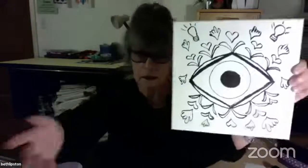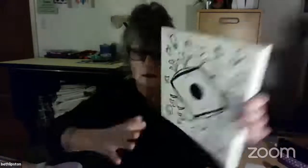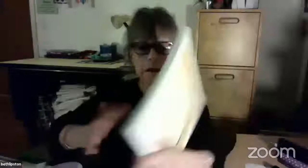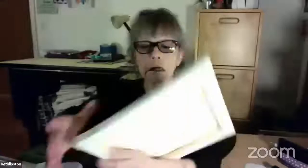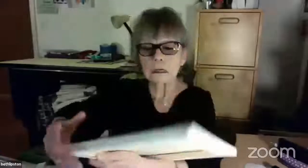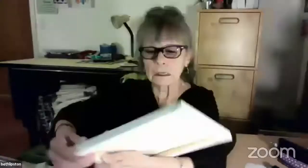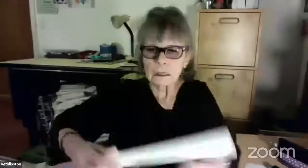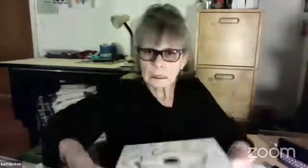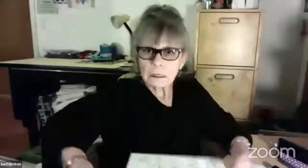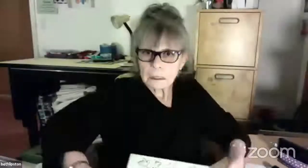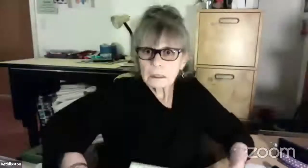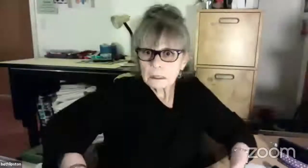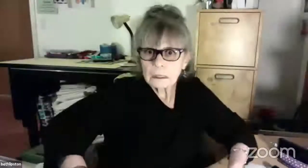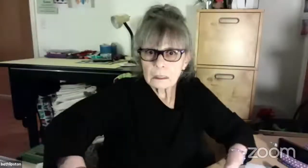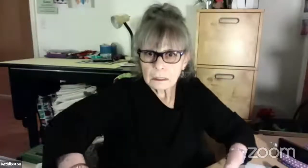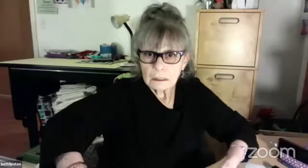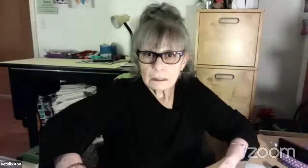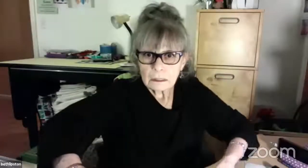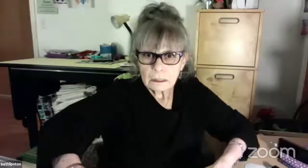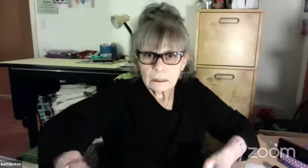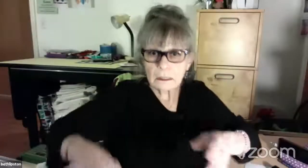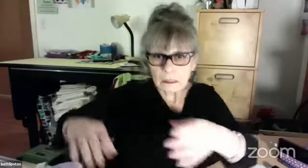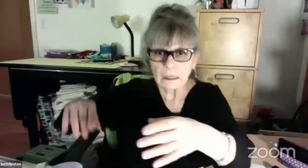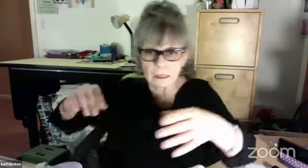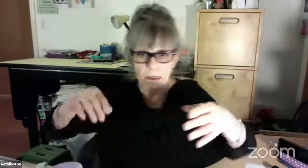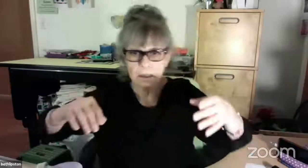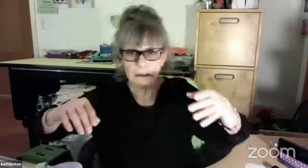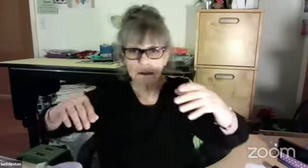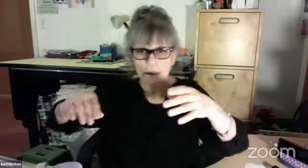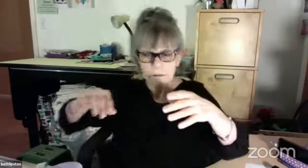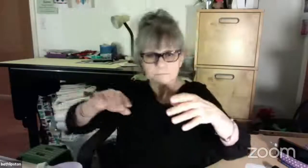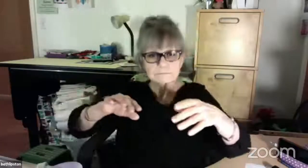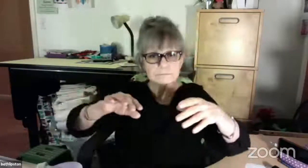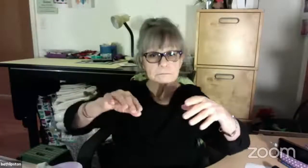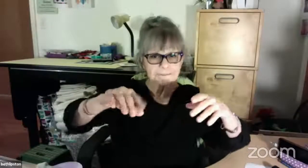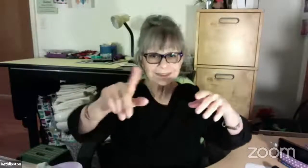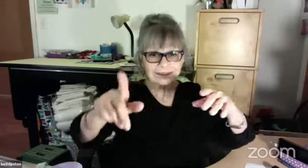Oh, I like the heart and the I love yous.